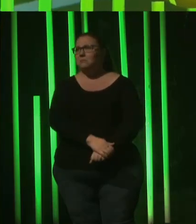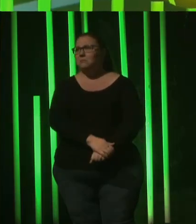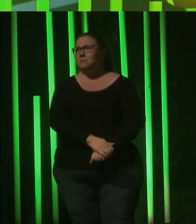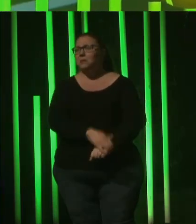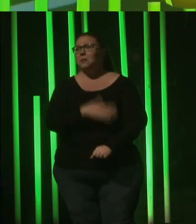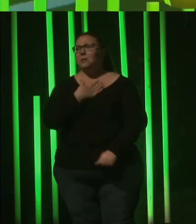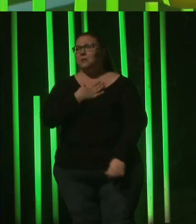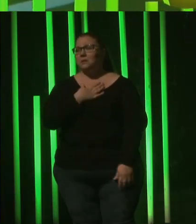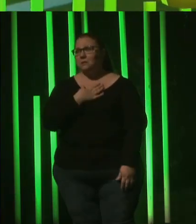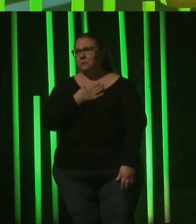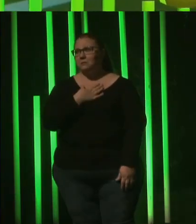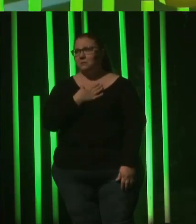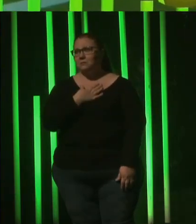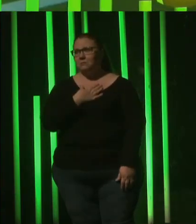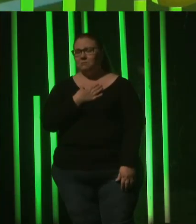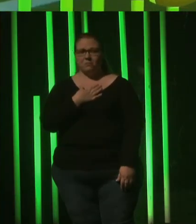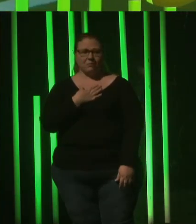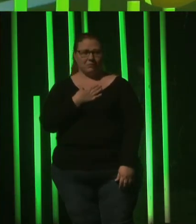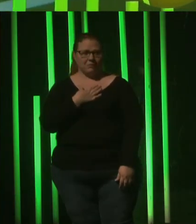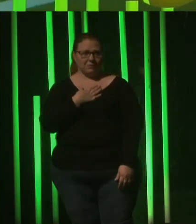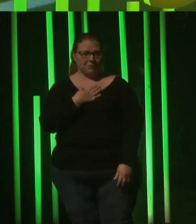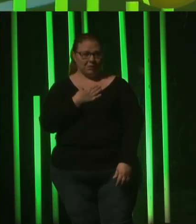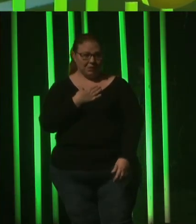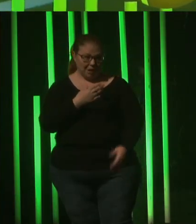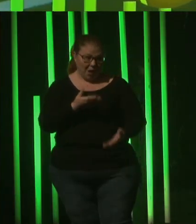Oh, give them a bottle.